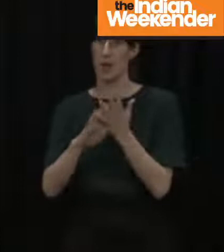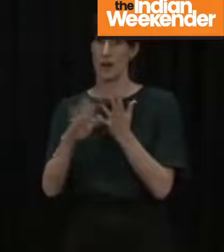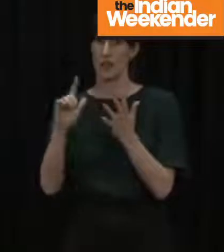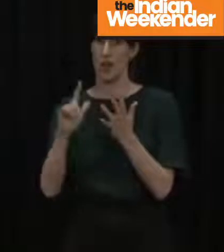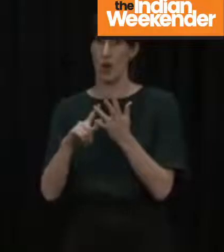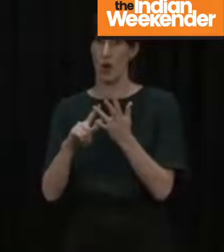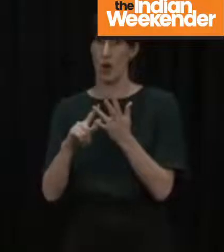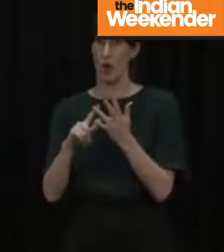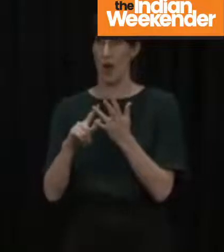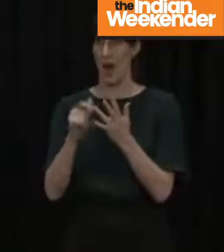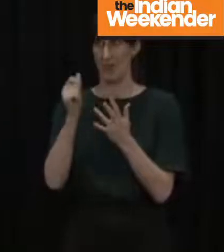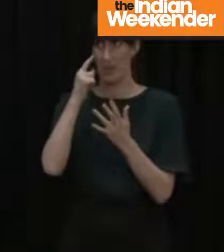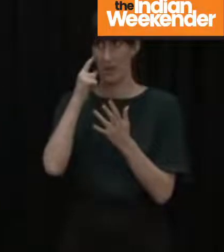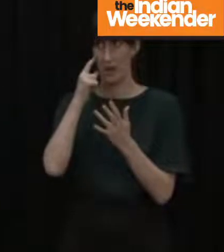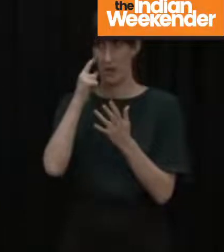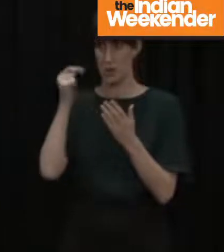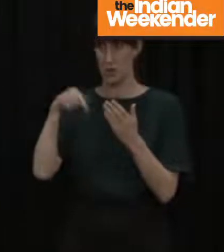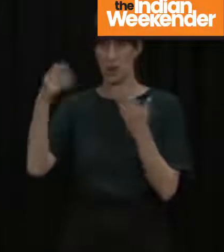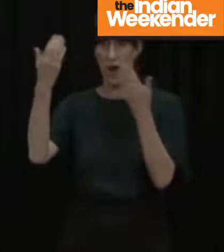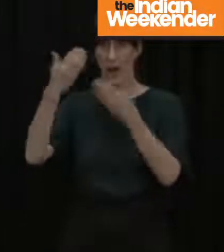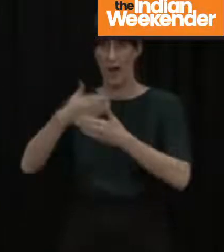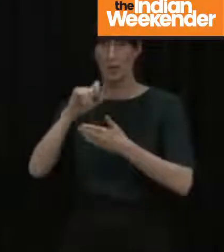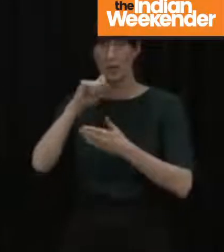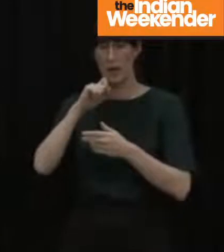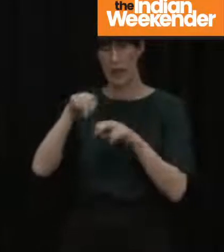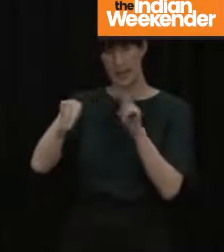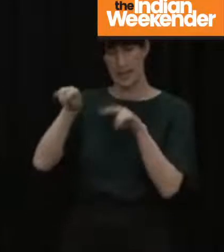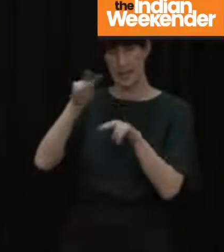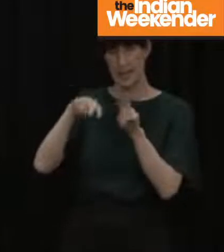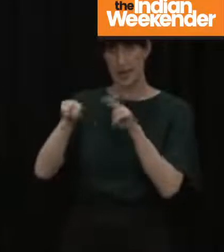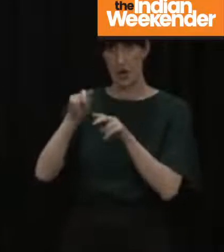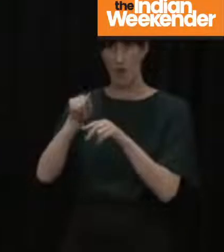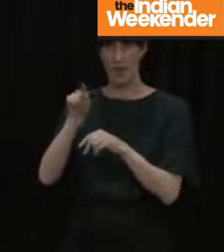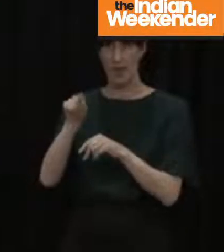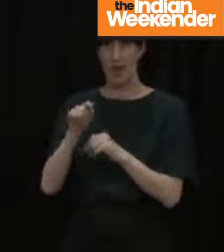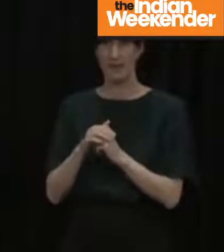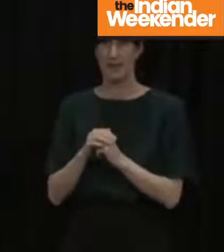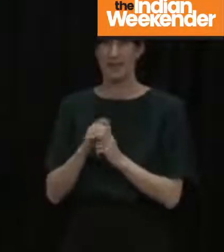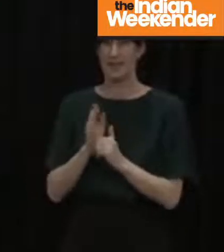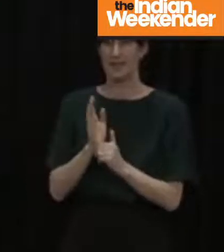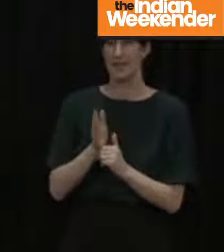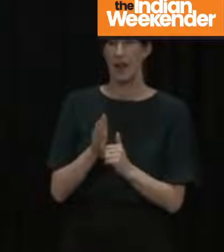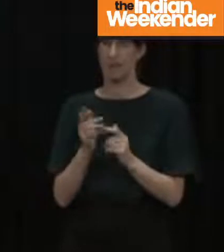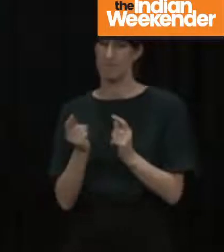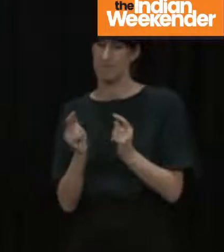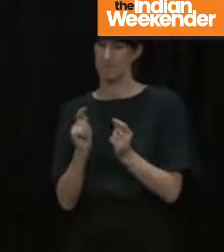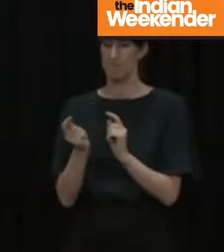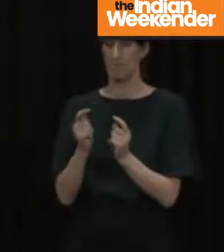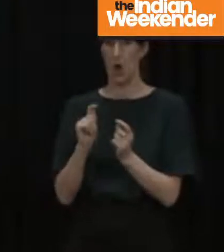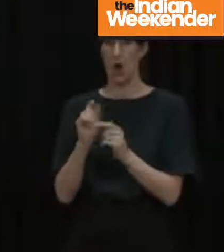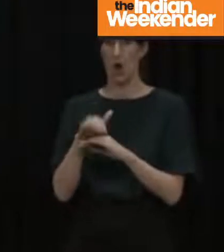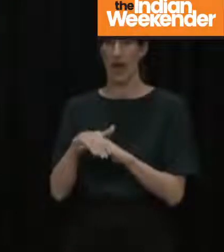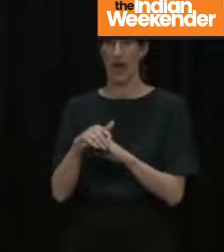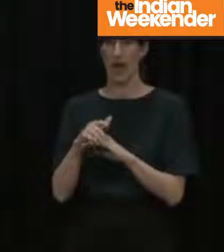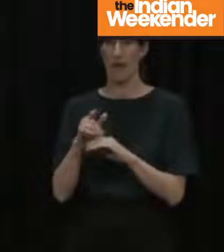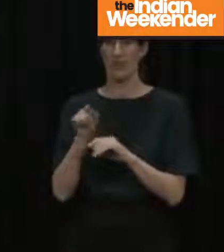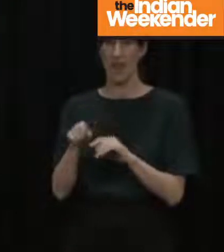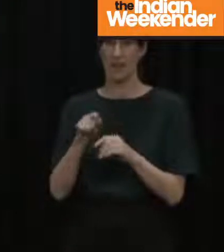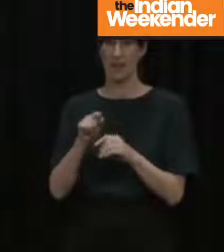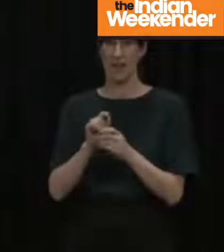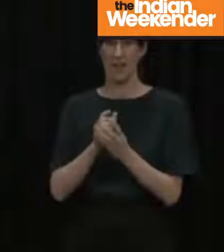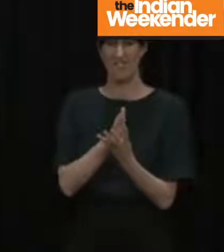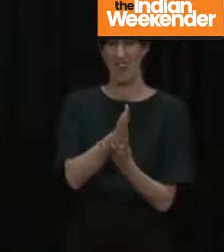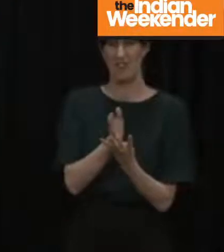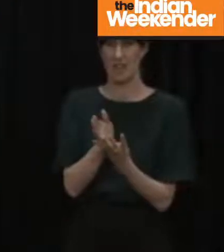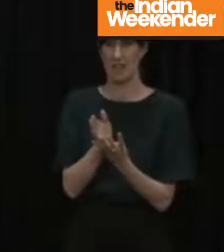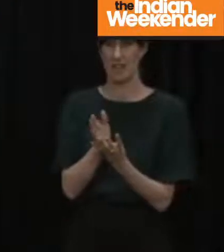think, overnight to make its assessment. There is still some debate about the transmissibility of this variant, and I'm sure as